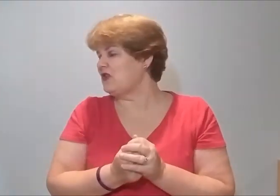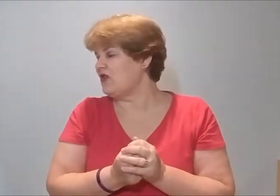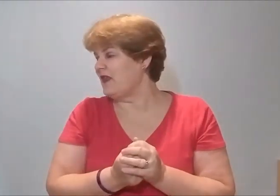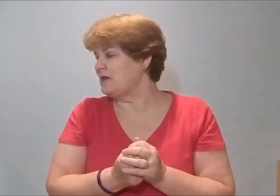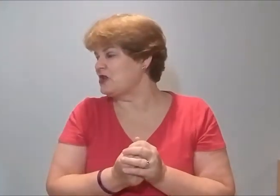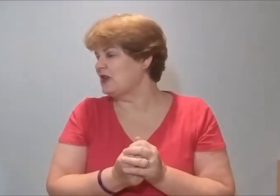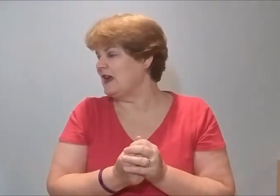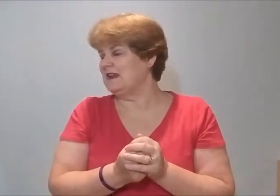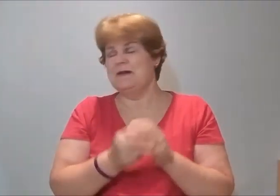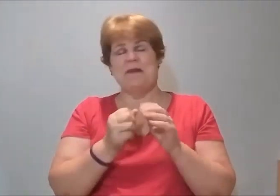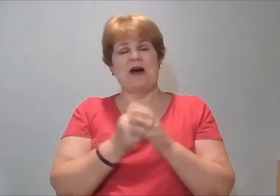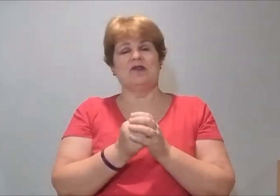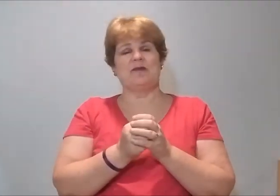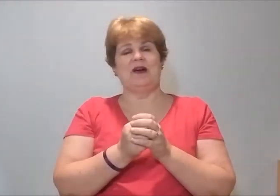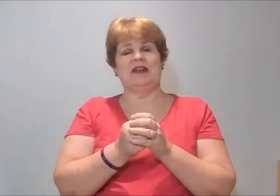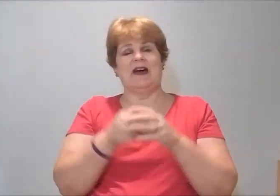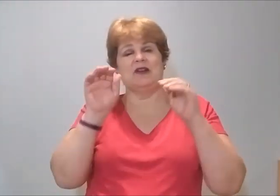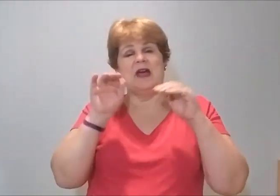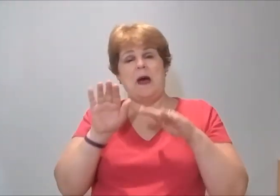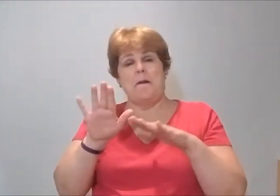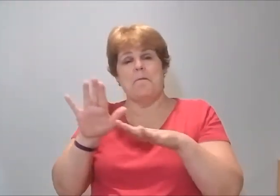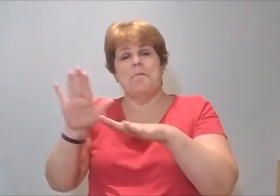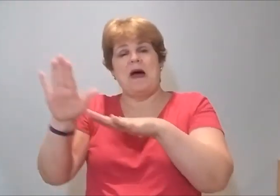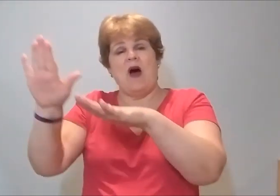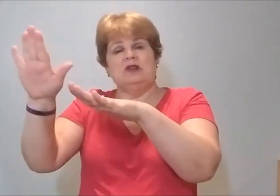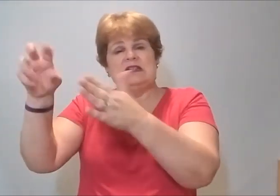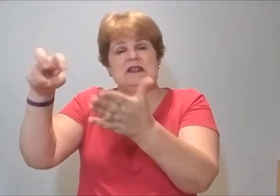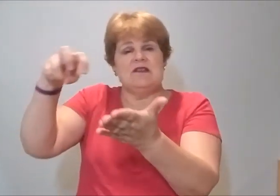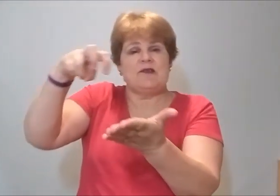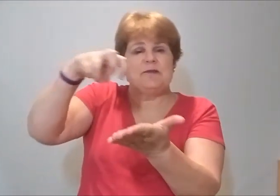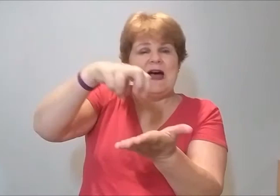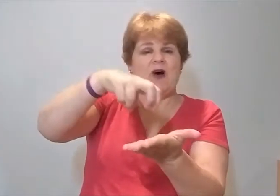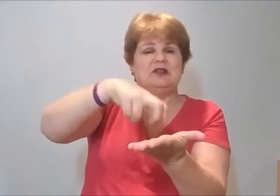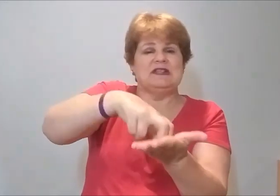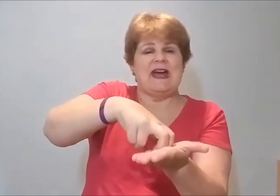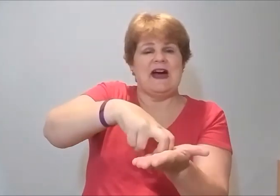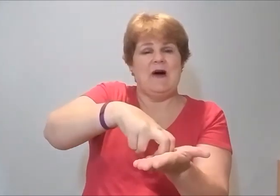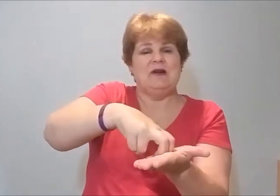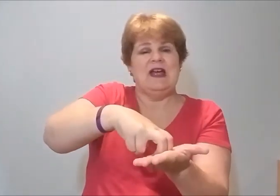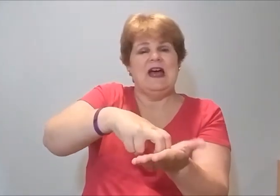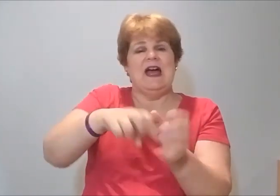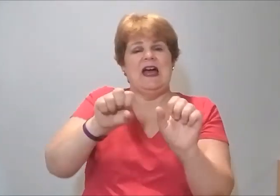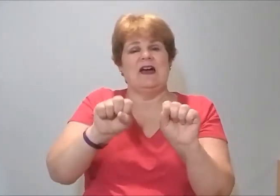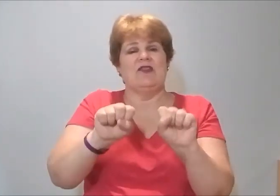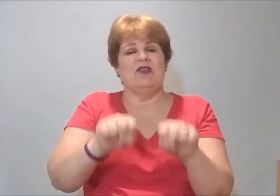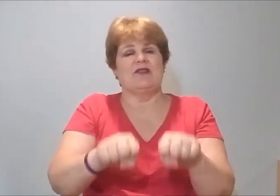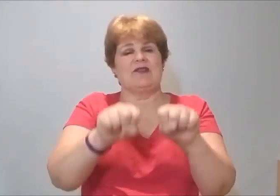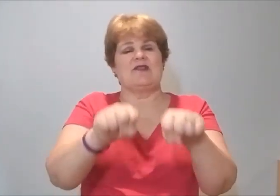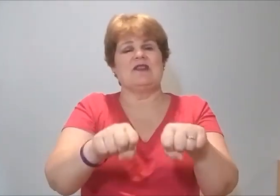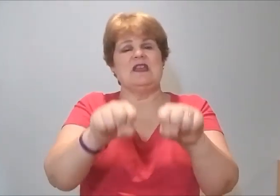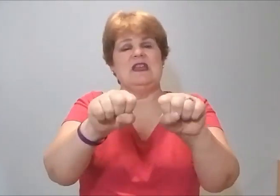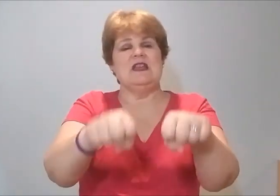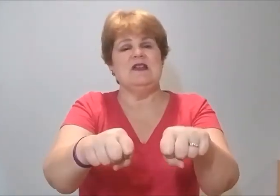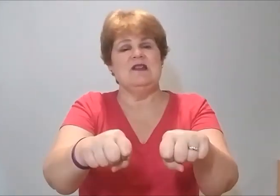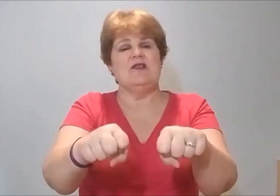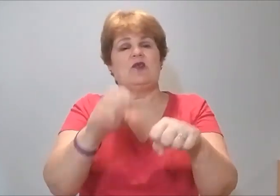Let's try that much again. Mountains bow down. Mountains bow down, and the seas